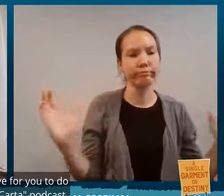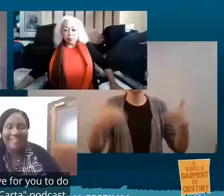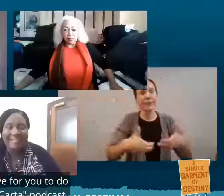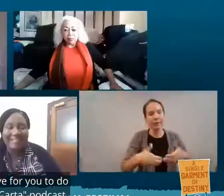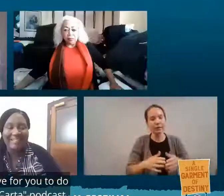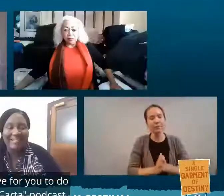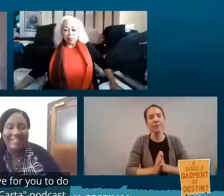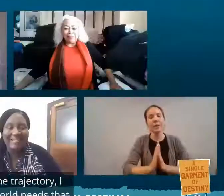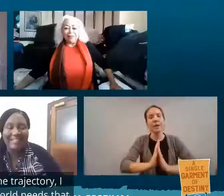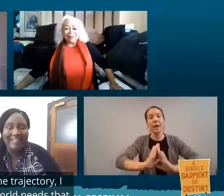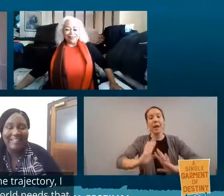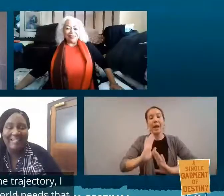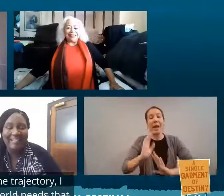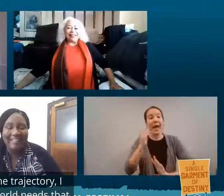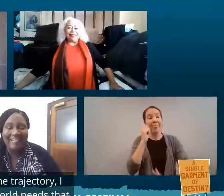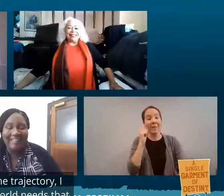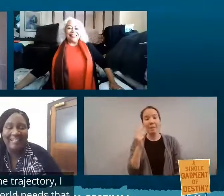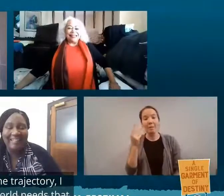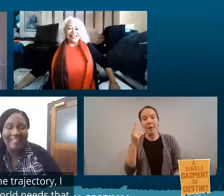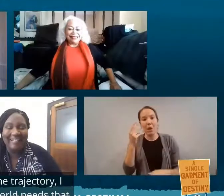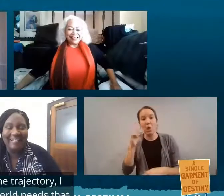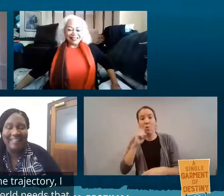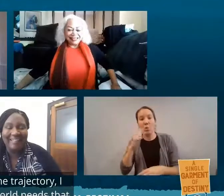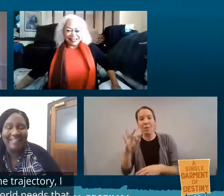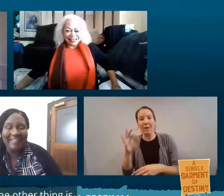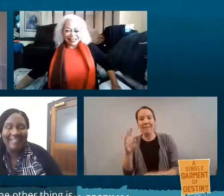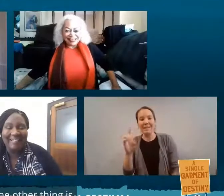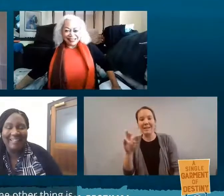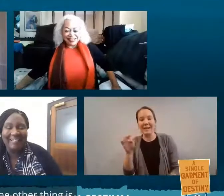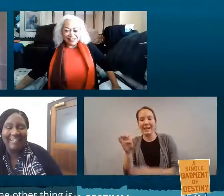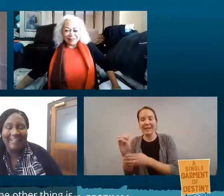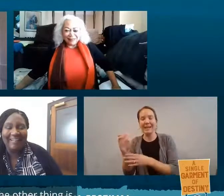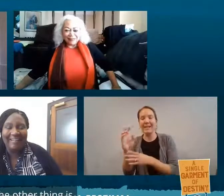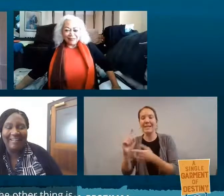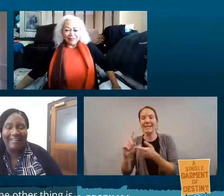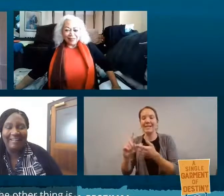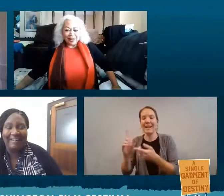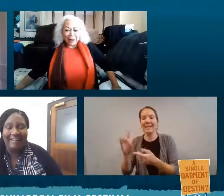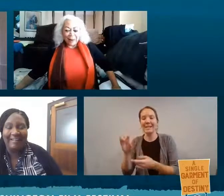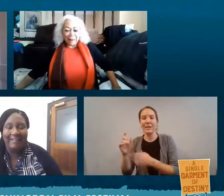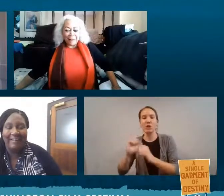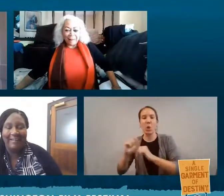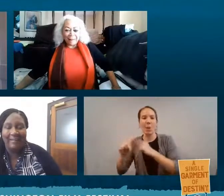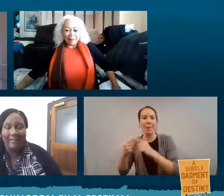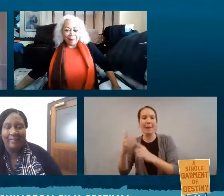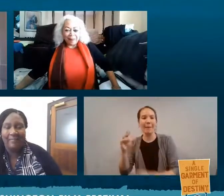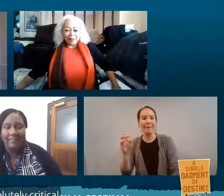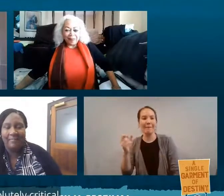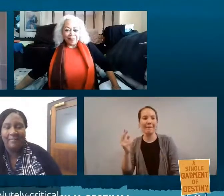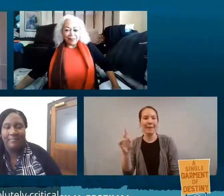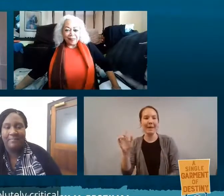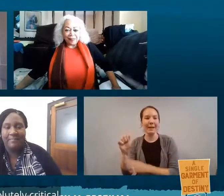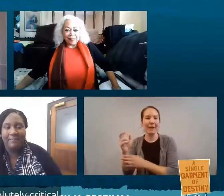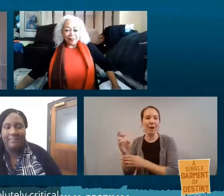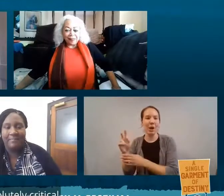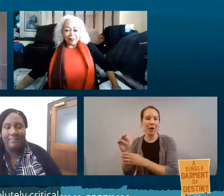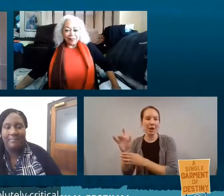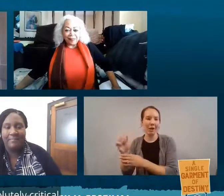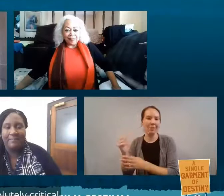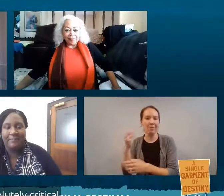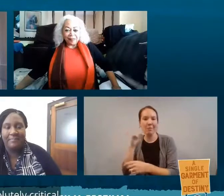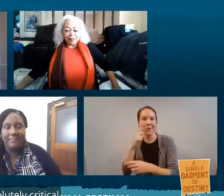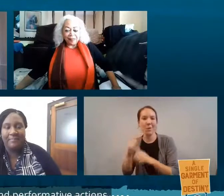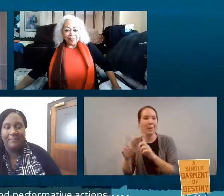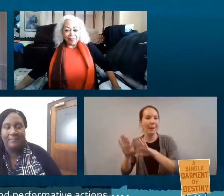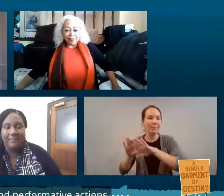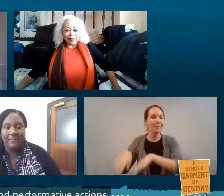Carta podcast and on the trajectory. I think the world needs that. But I think the other thing is, it is